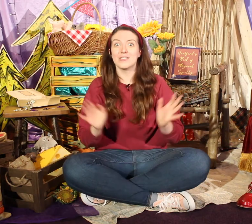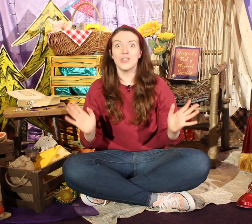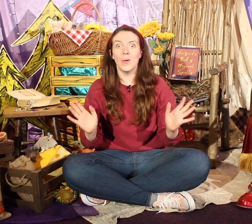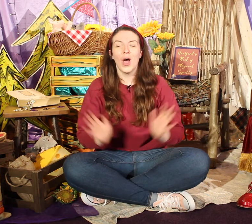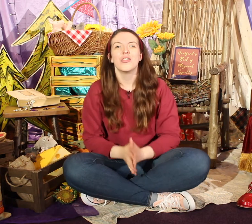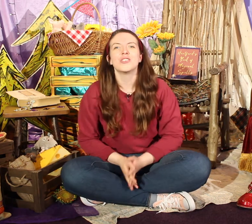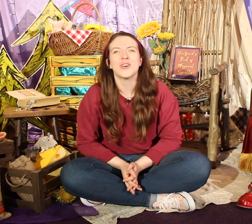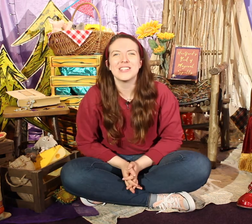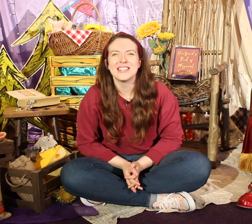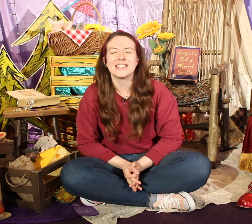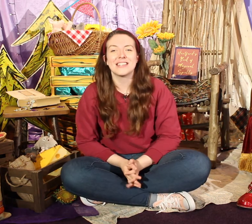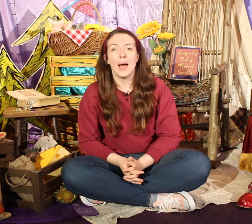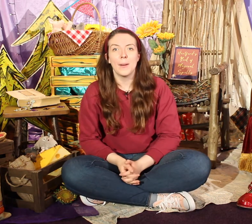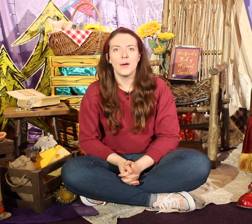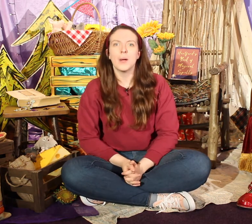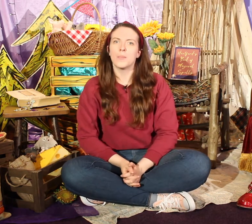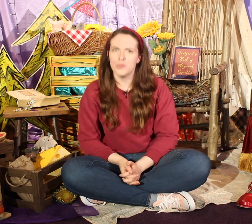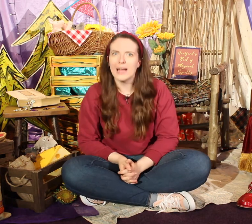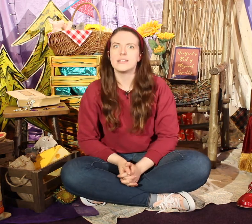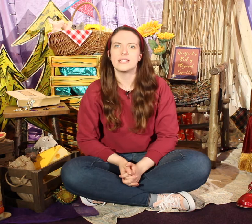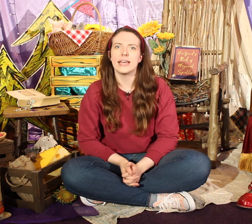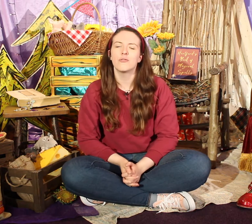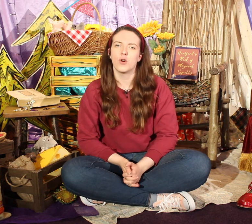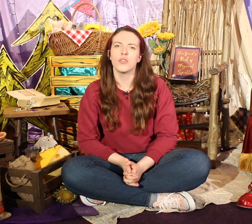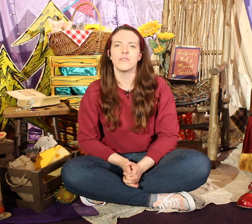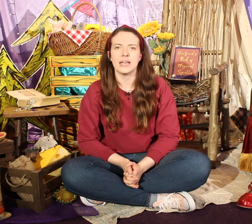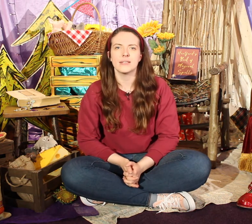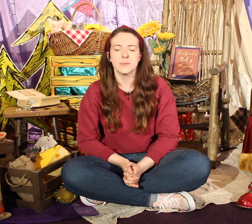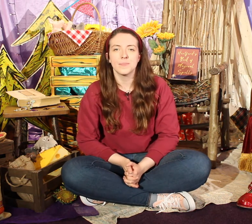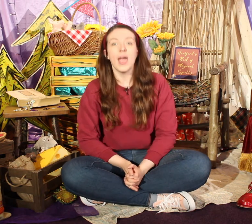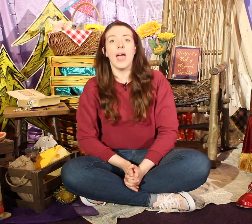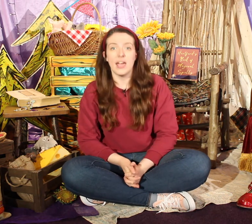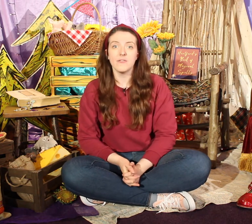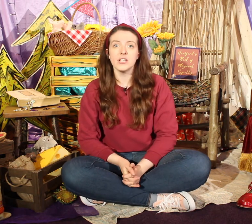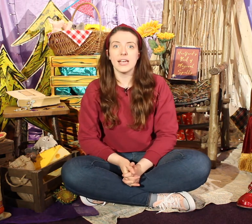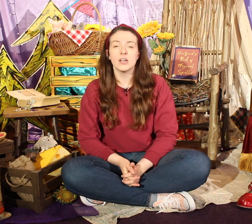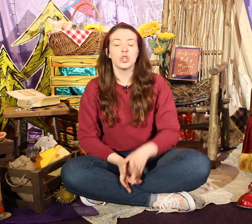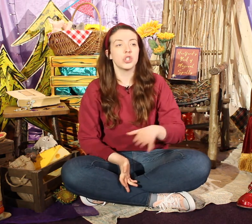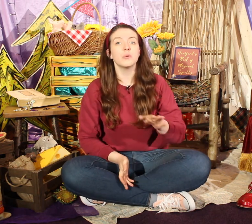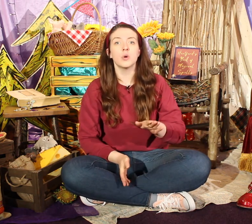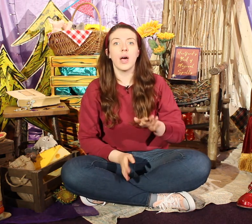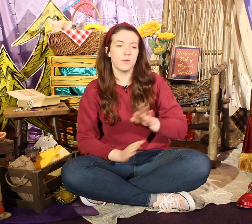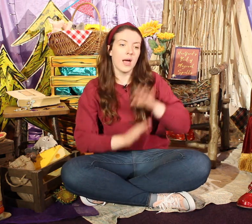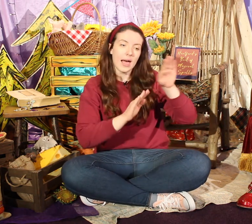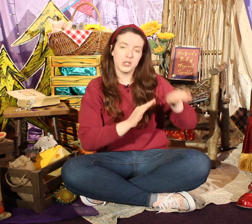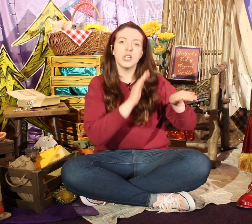so the tortoise set about practicing for the race. Every day she would go out and she would